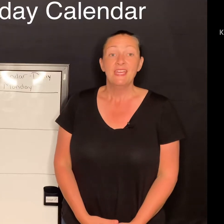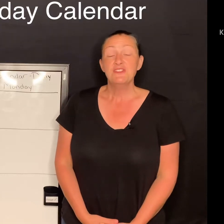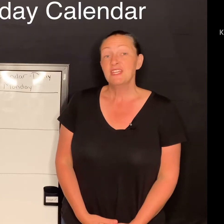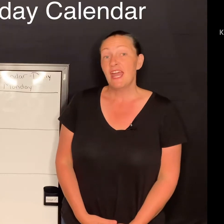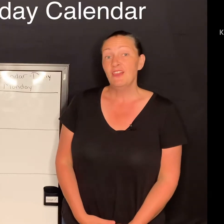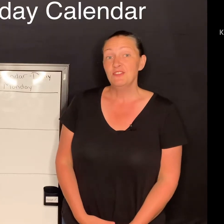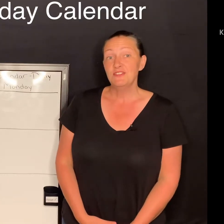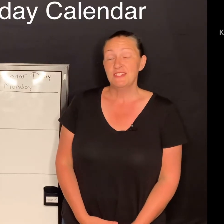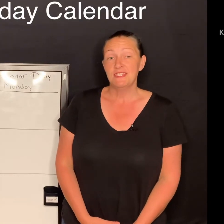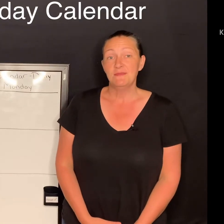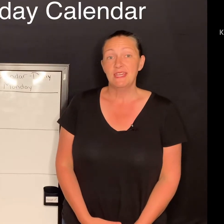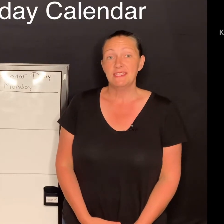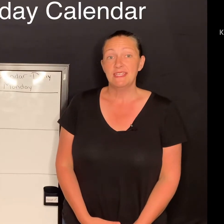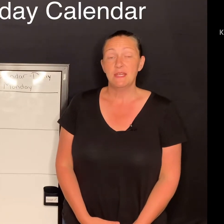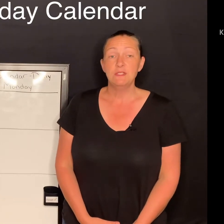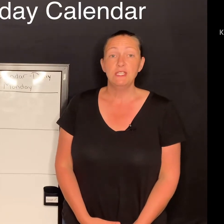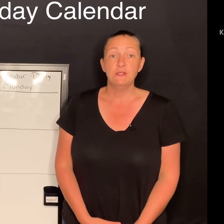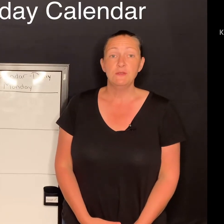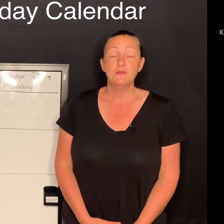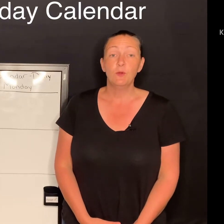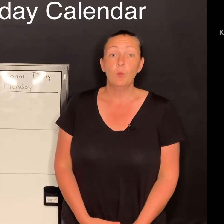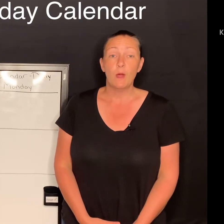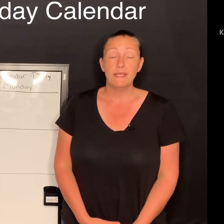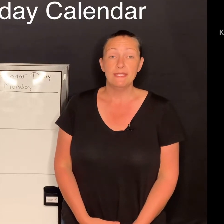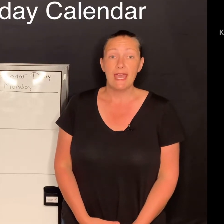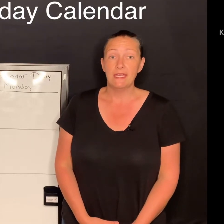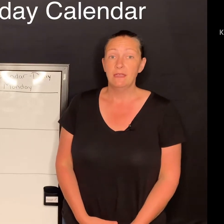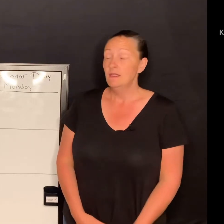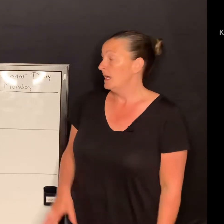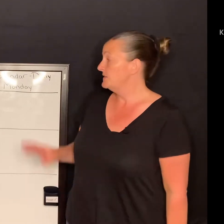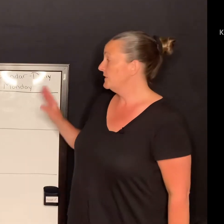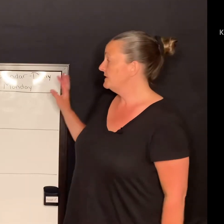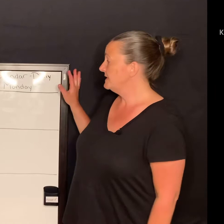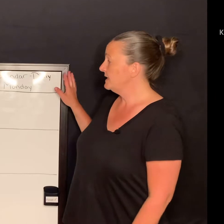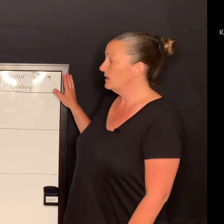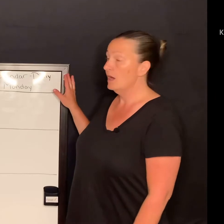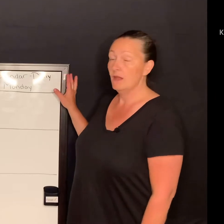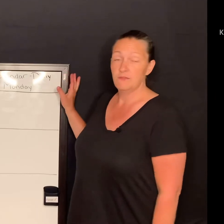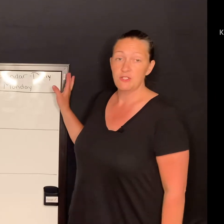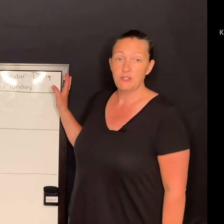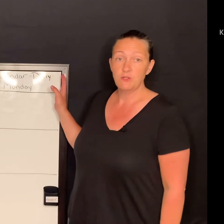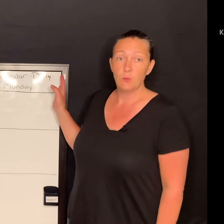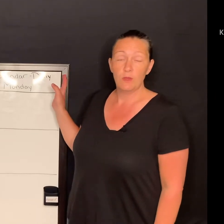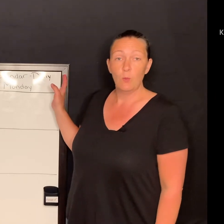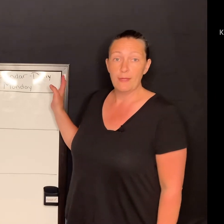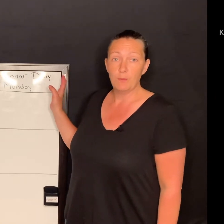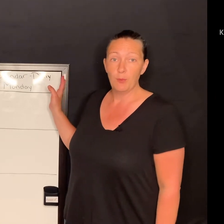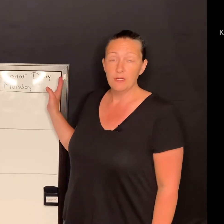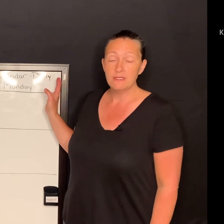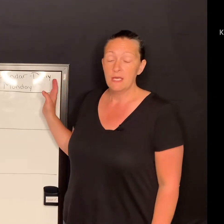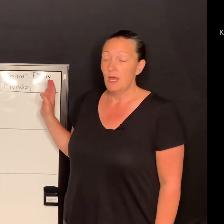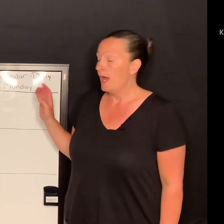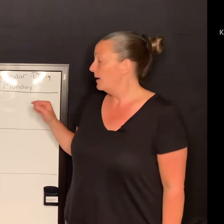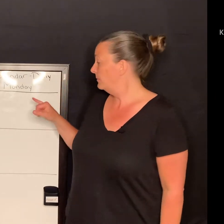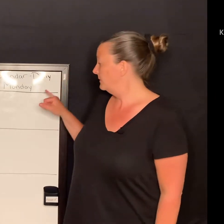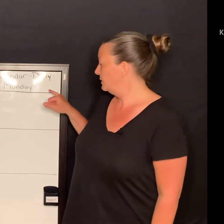Here's a calendar system that's set up to use for one day. As you can see here, I've just used one of the whiteboards. You